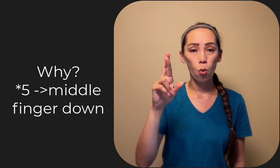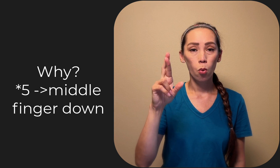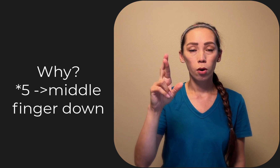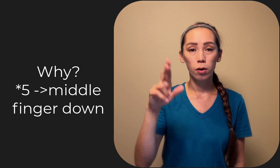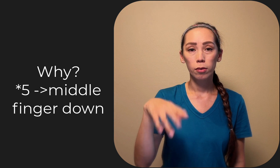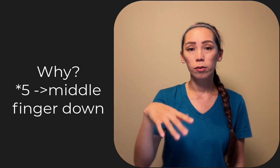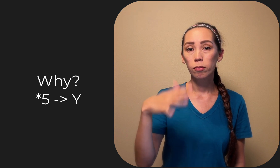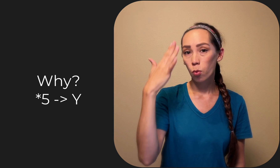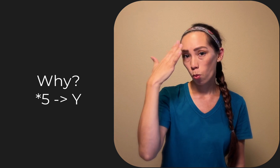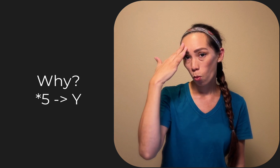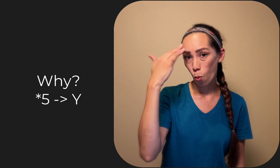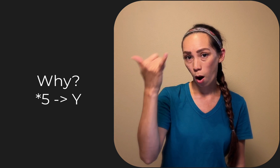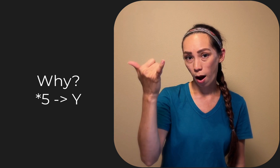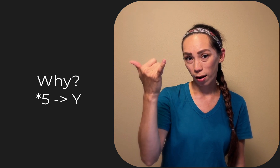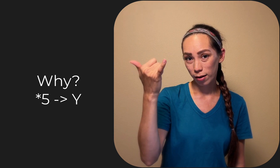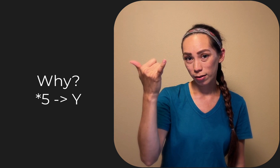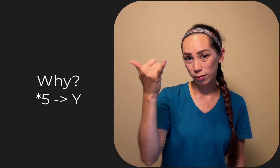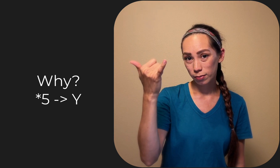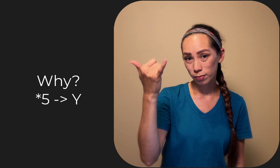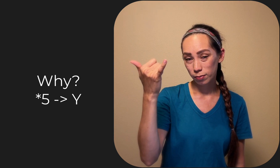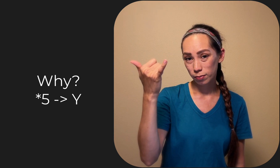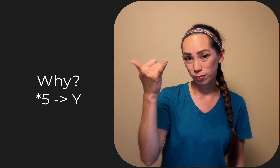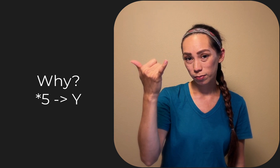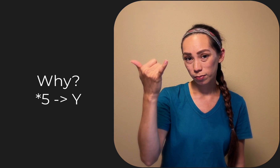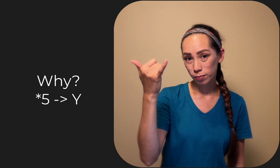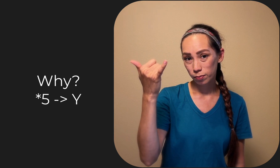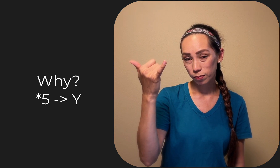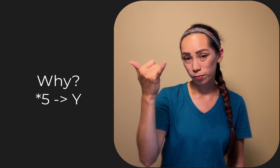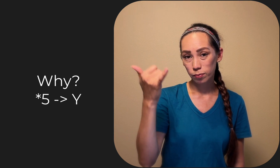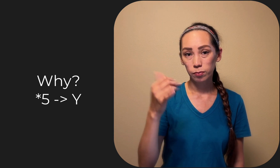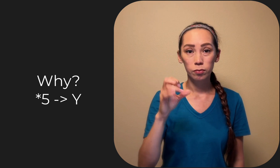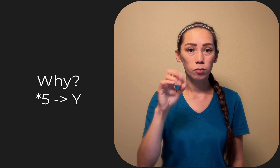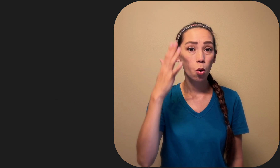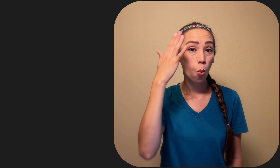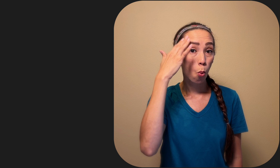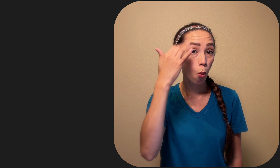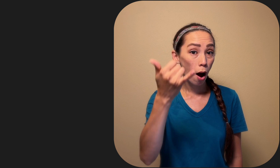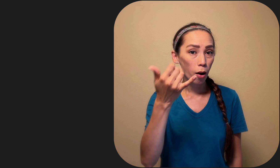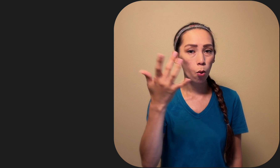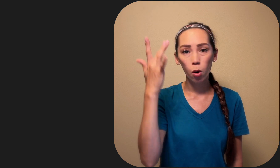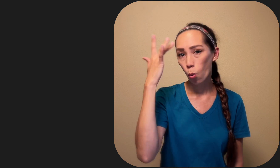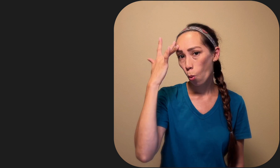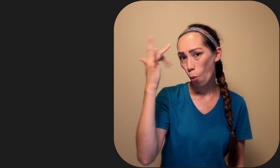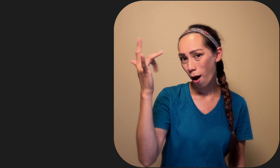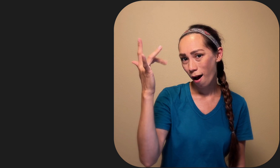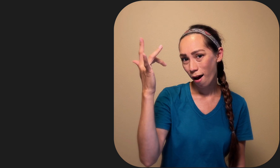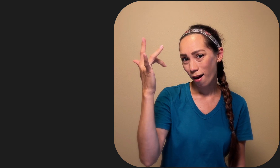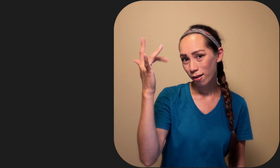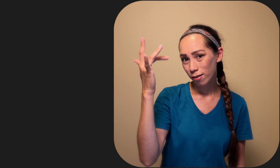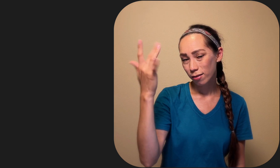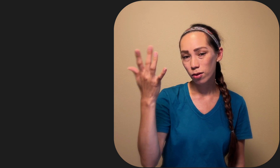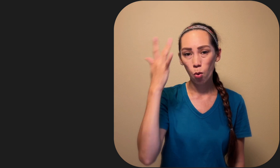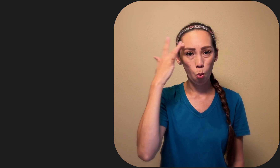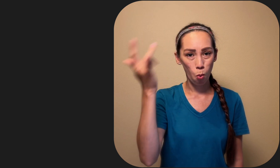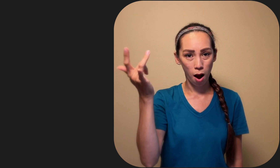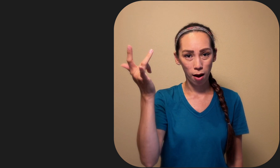with a 5 to a Y, or you can also just move your middle finger only.